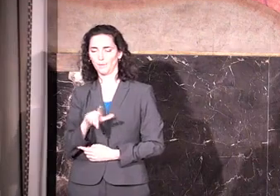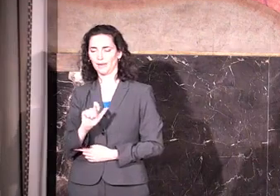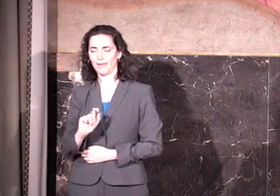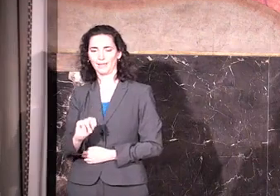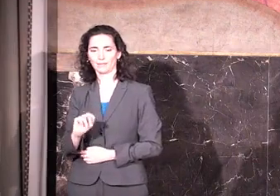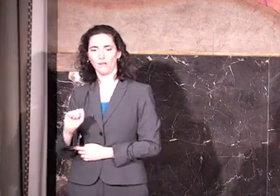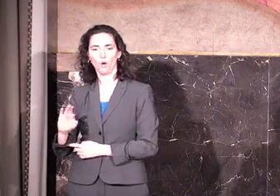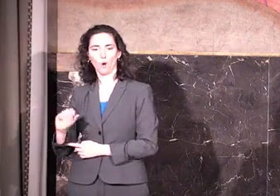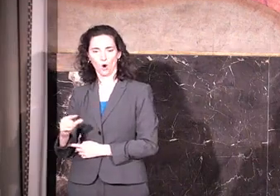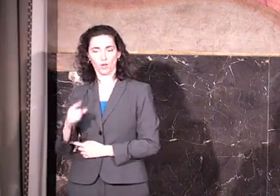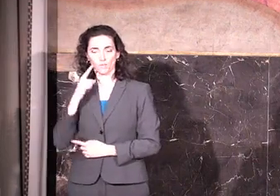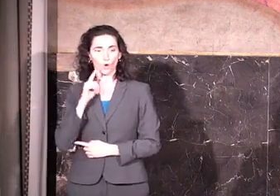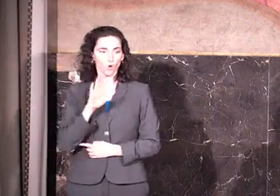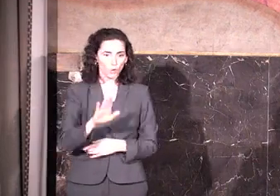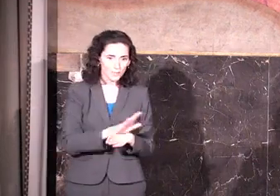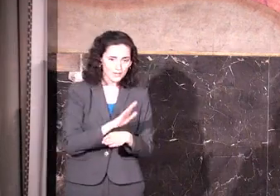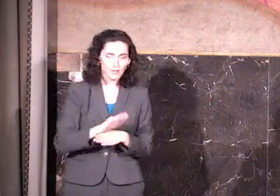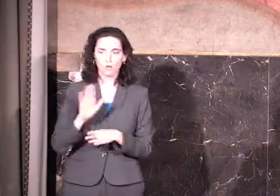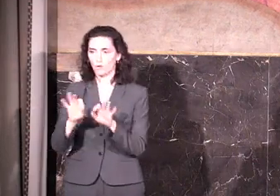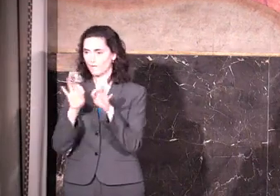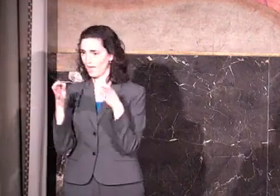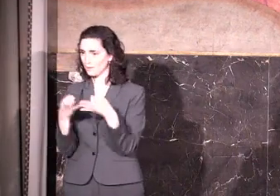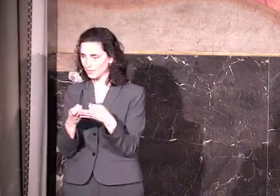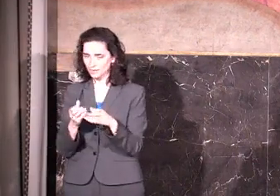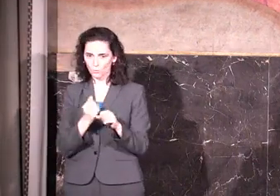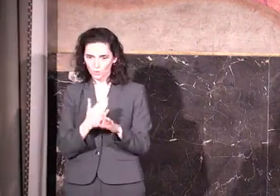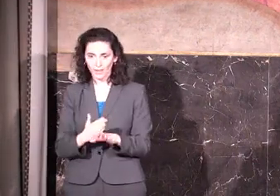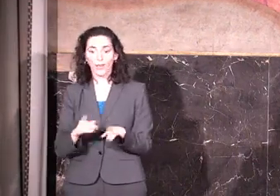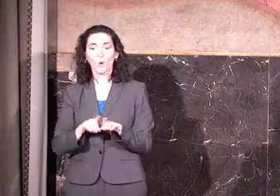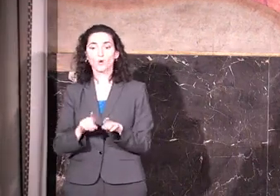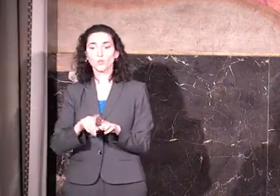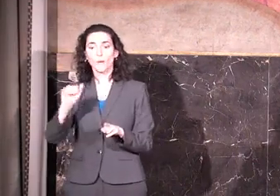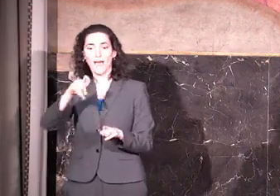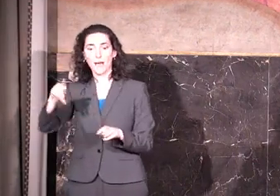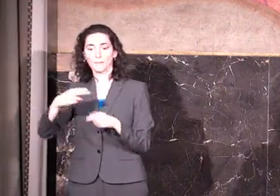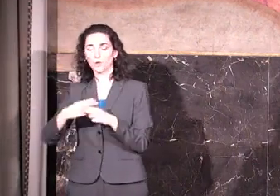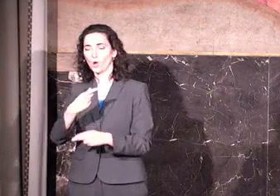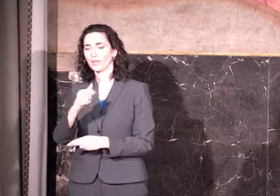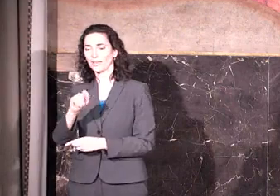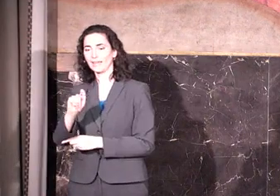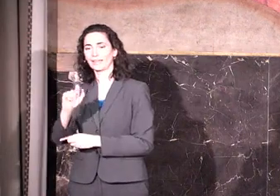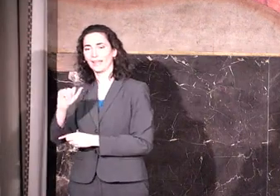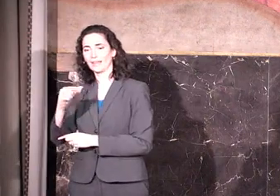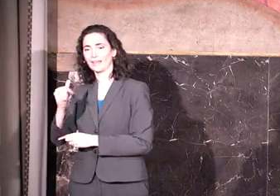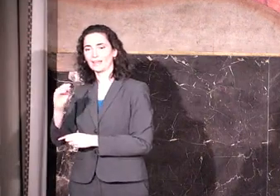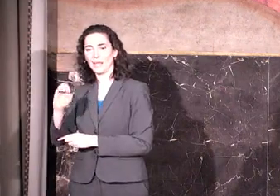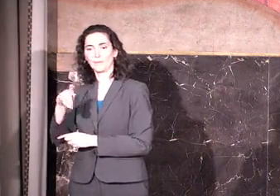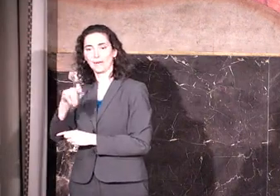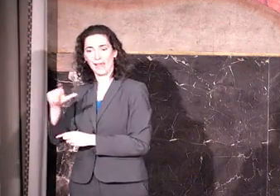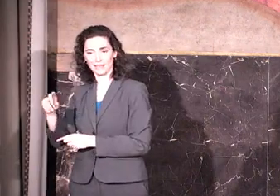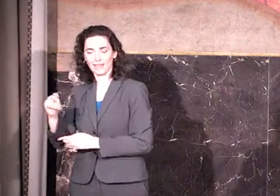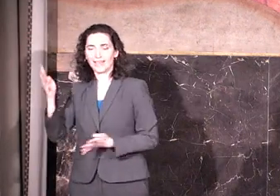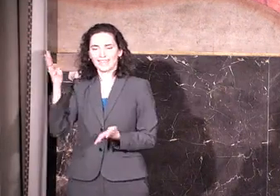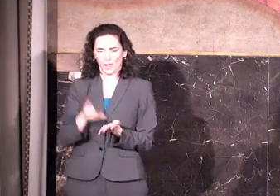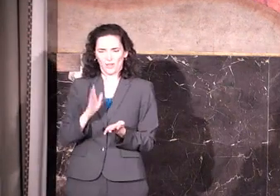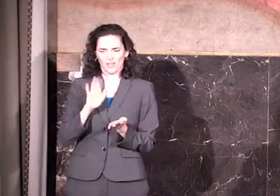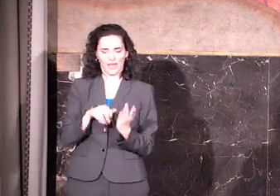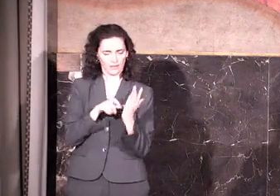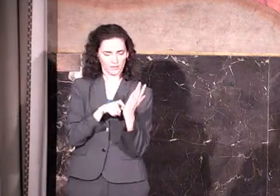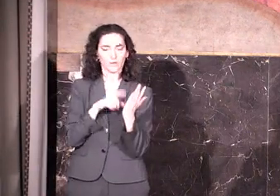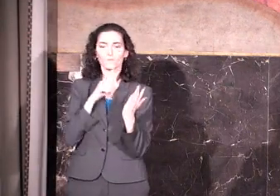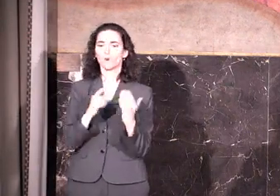Download the Get a Game Plan app. You can put it on your phone in order to receive updated shelter and evacuation route